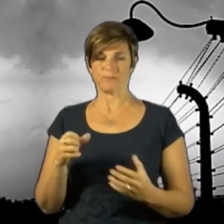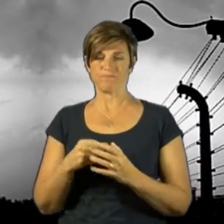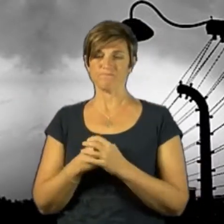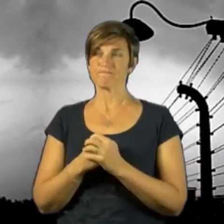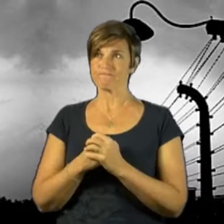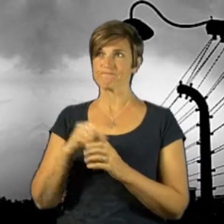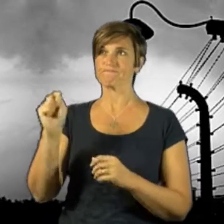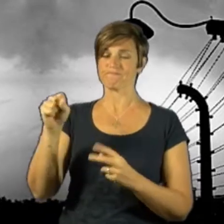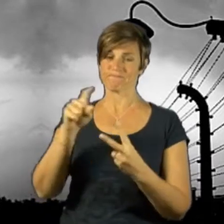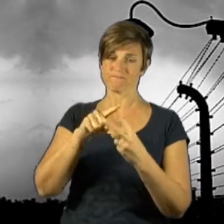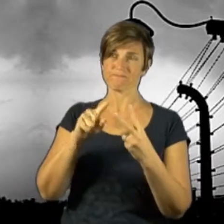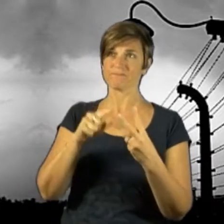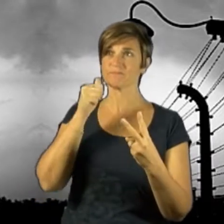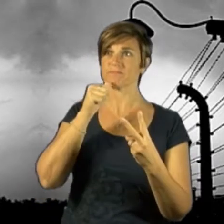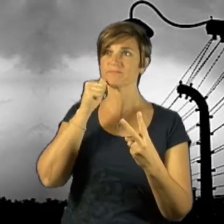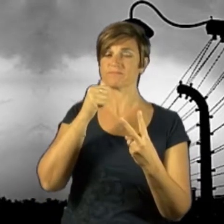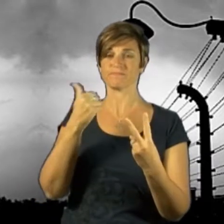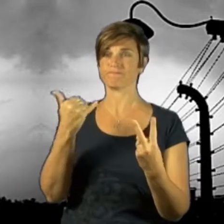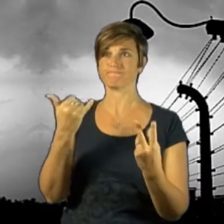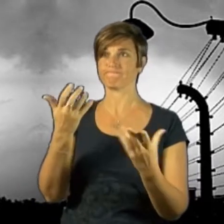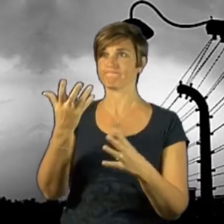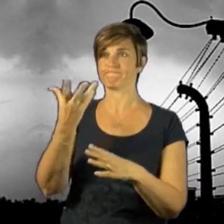I had to tell him that his children were no more.